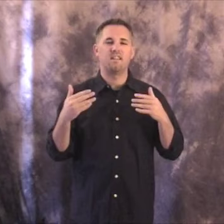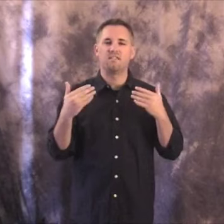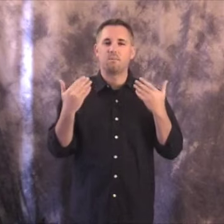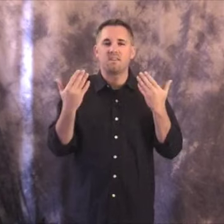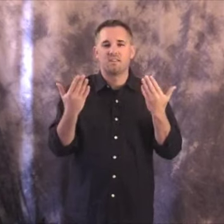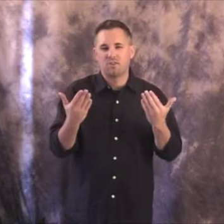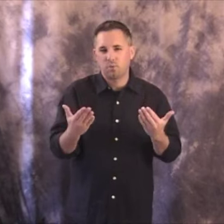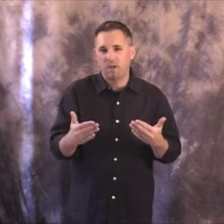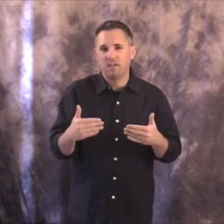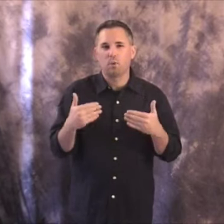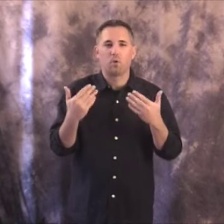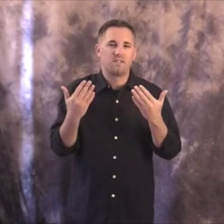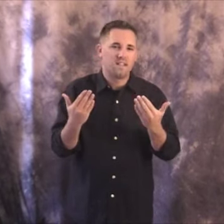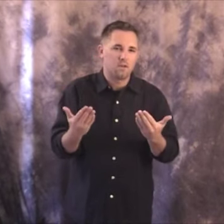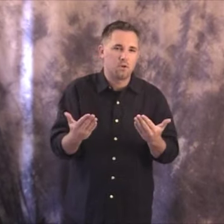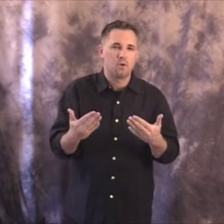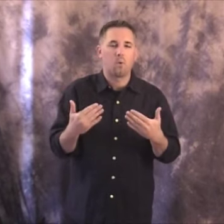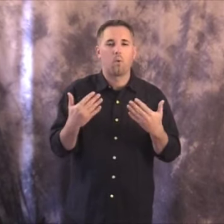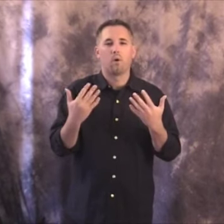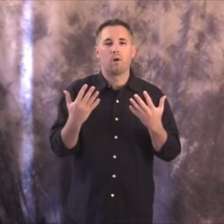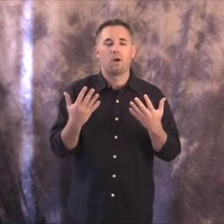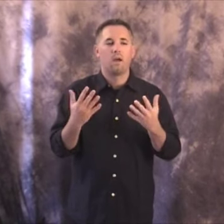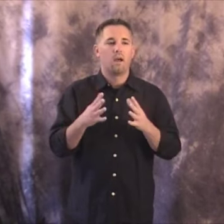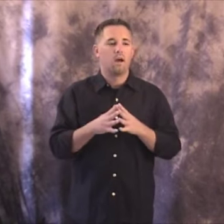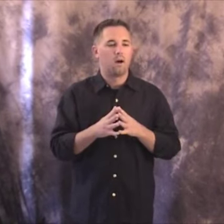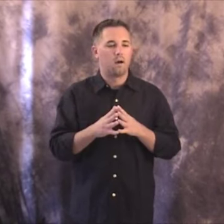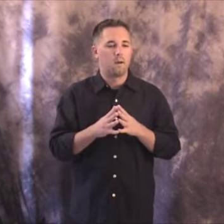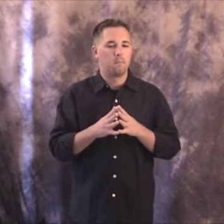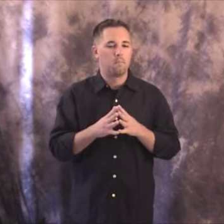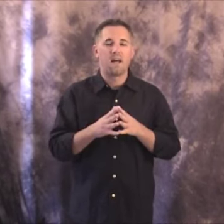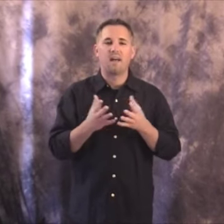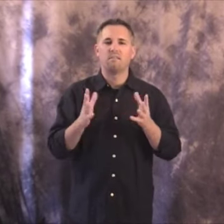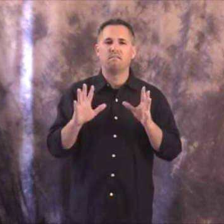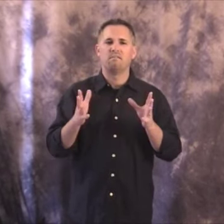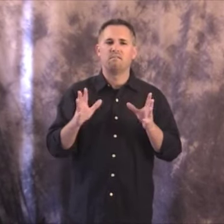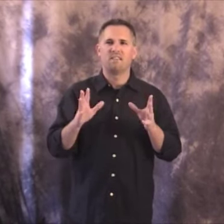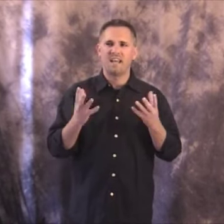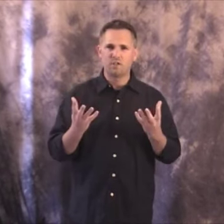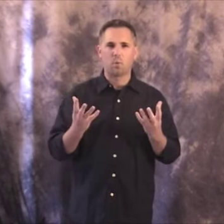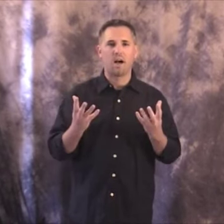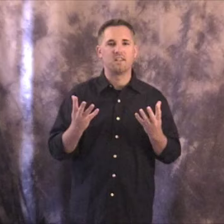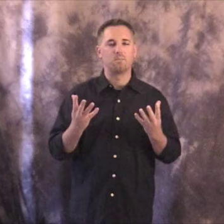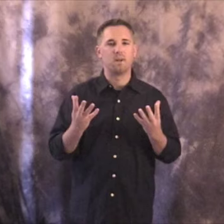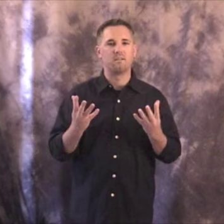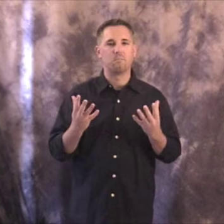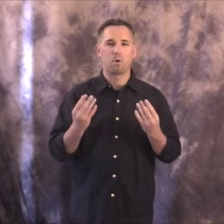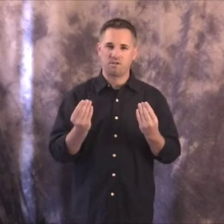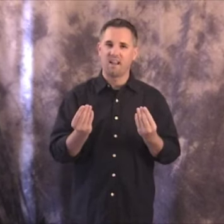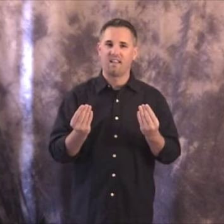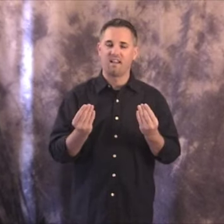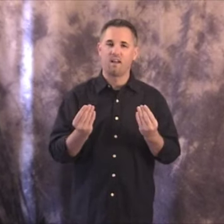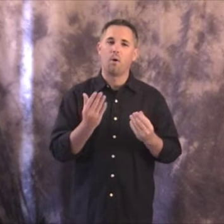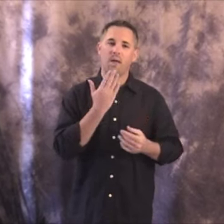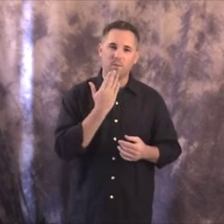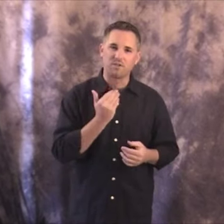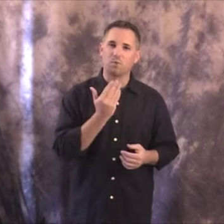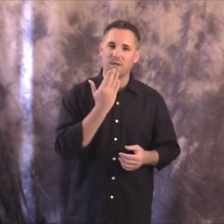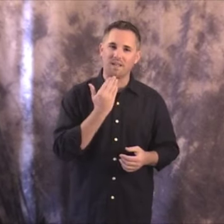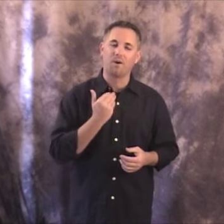is something that's sweet or tender or not taste-wise, but personality. Oh, that was sweet.